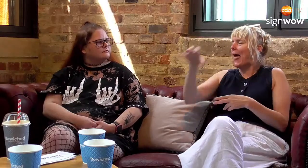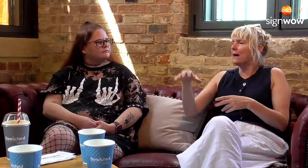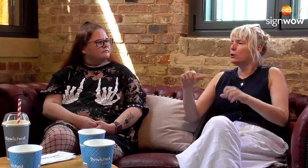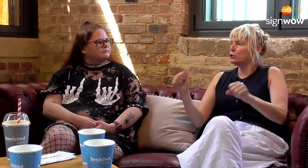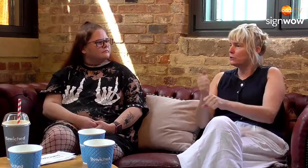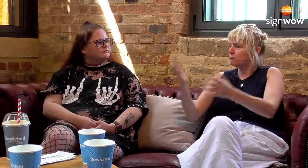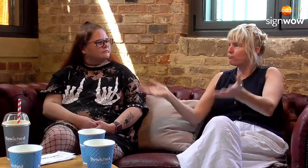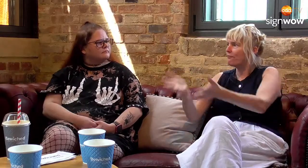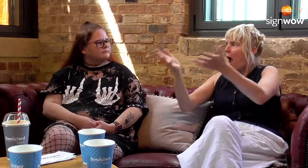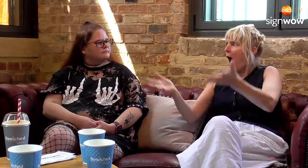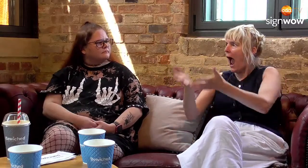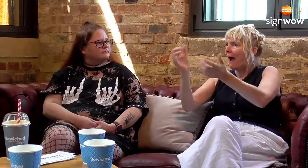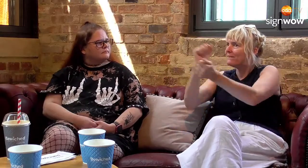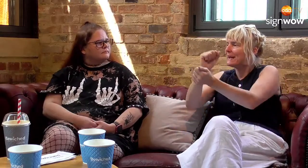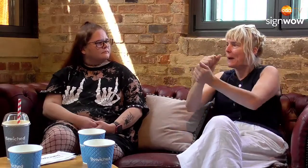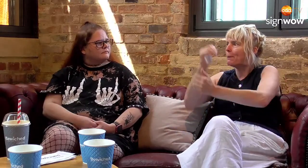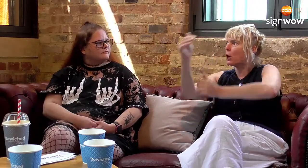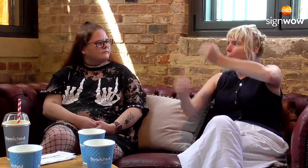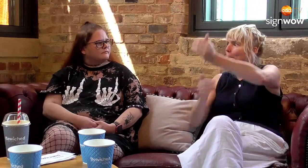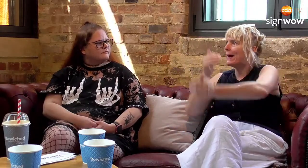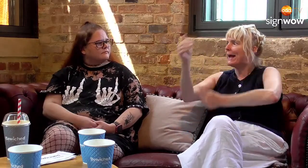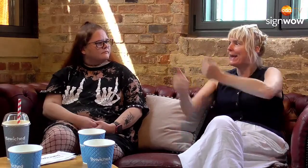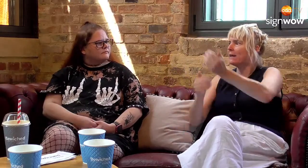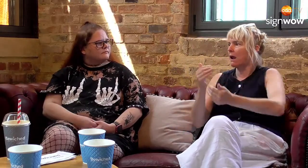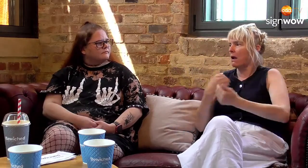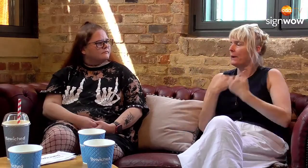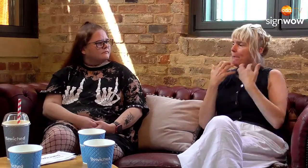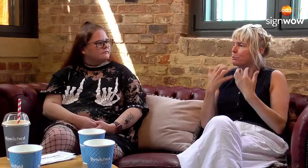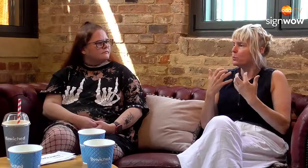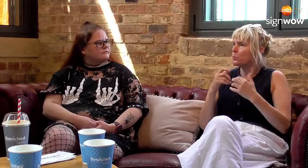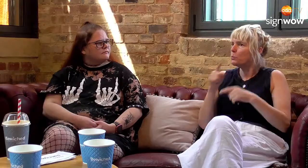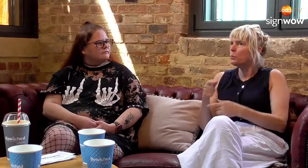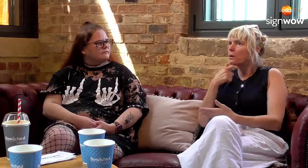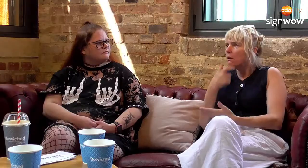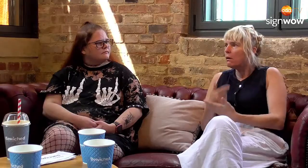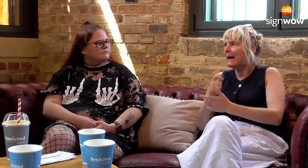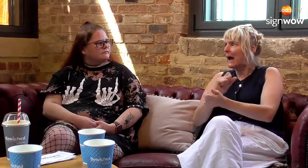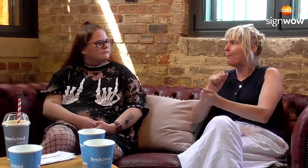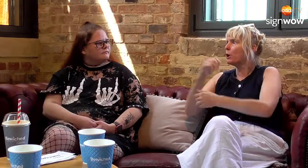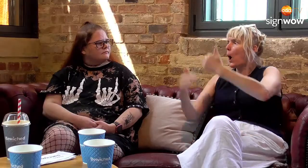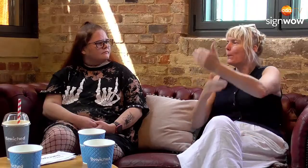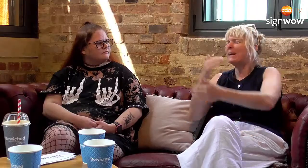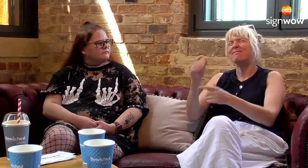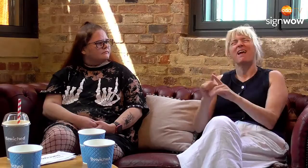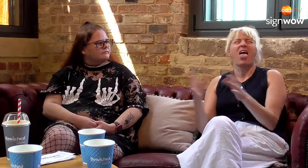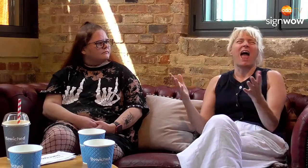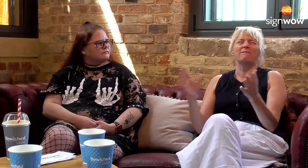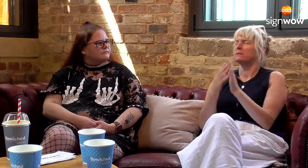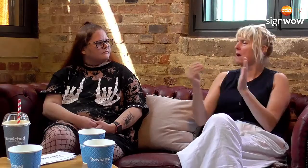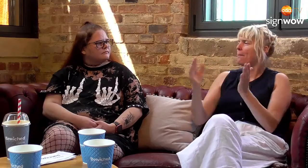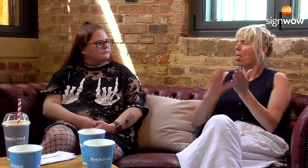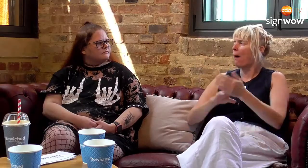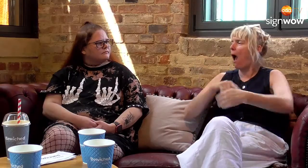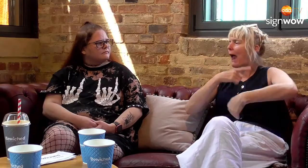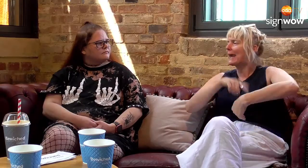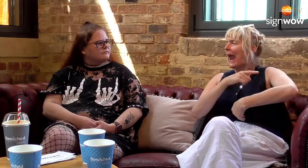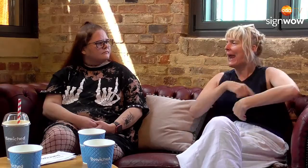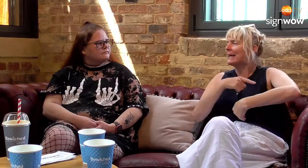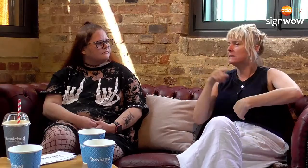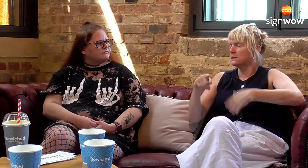so quickly. But I really like the places that preserve them, the amazing architects that kind of keep buildings going.